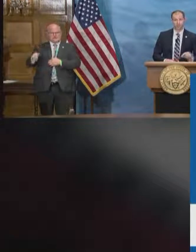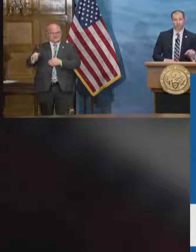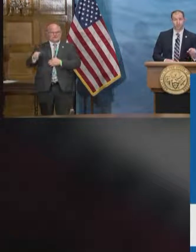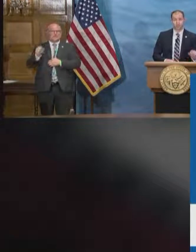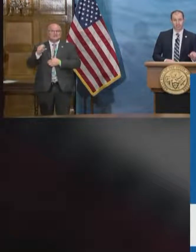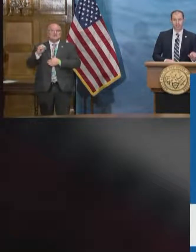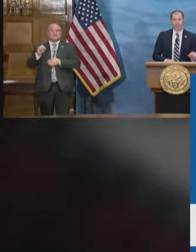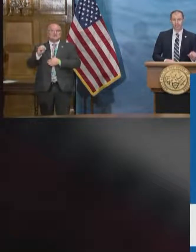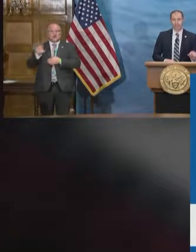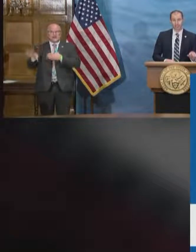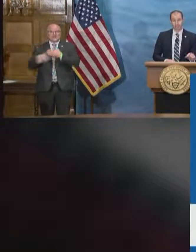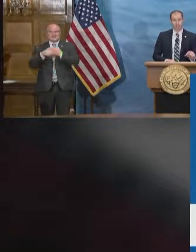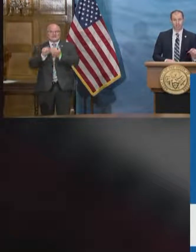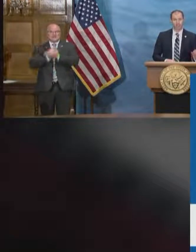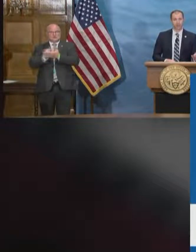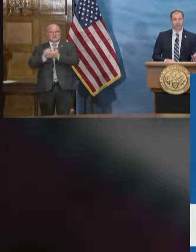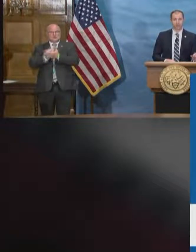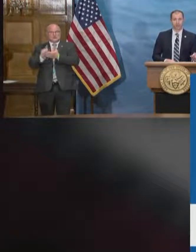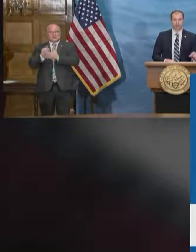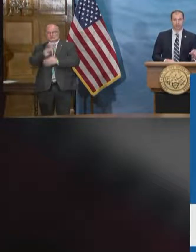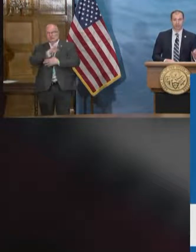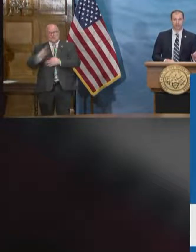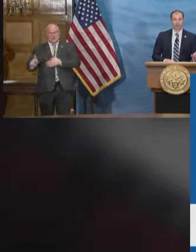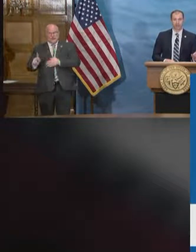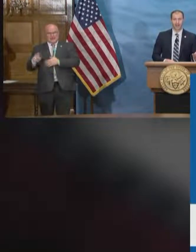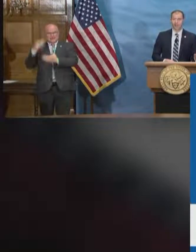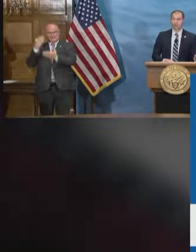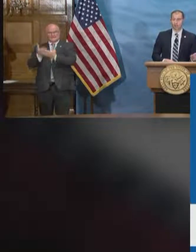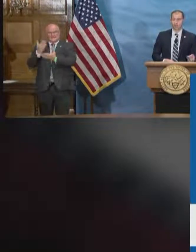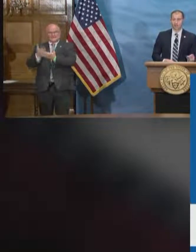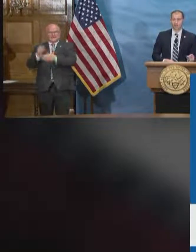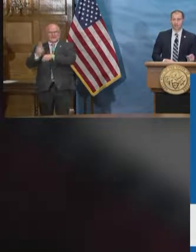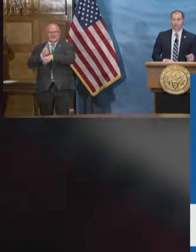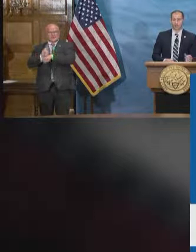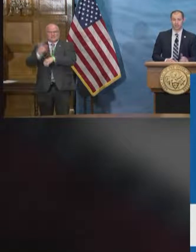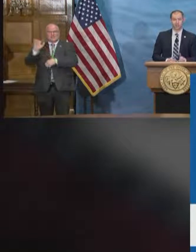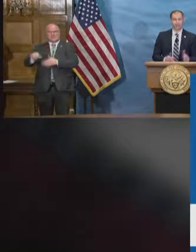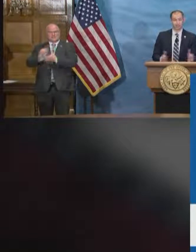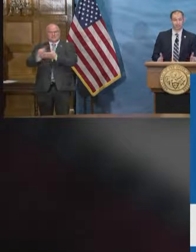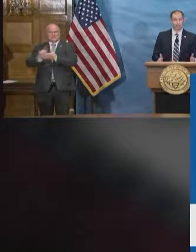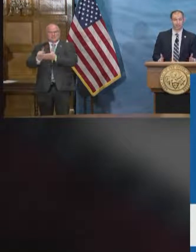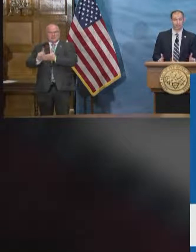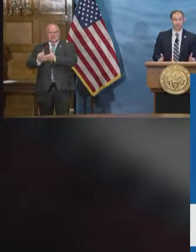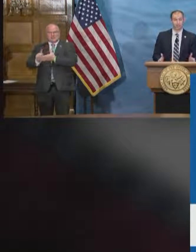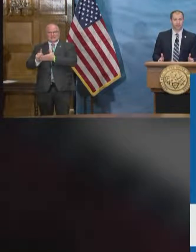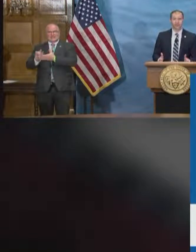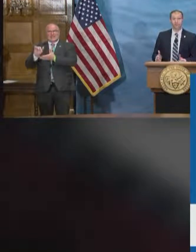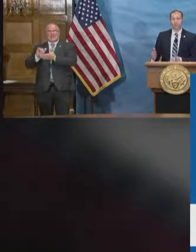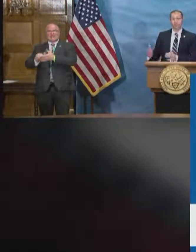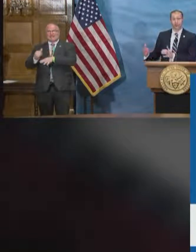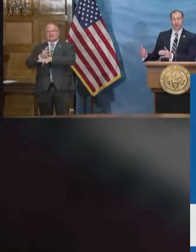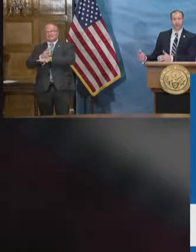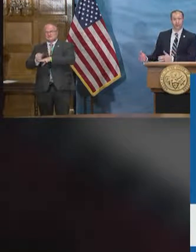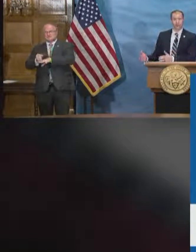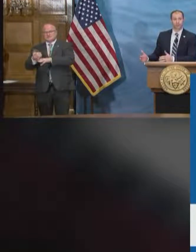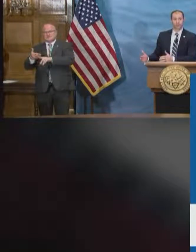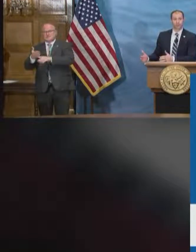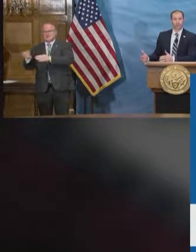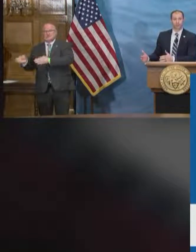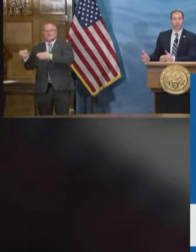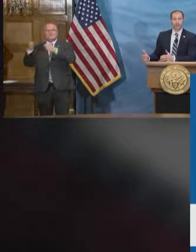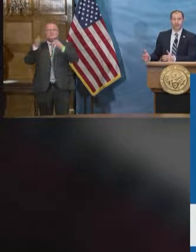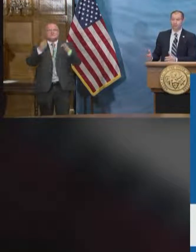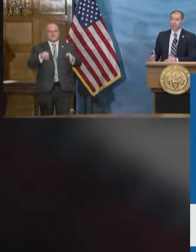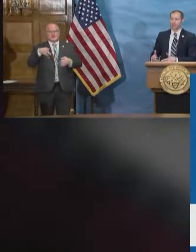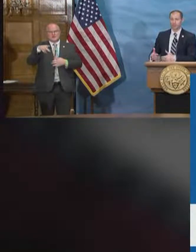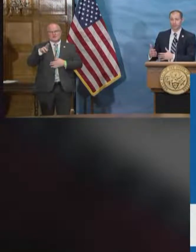there's additional weeks that you'll need to go back and verify and utilize those weeks and exhaust that fully before you're able to move to